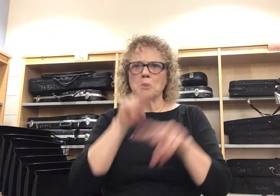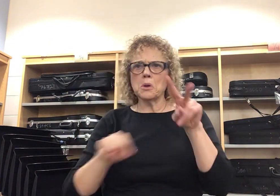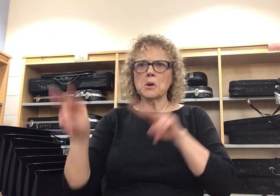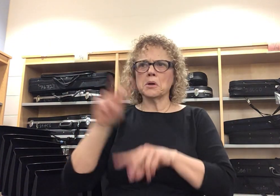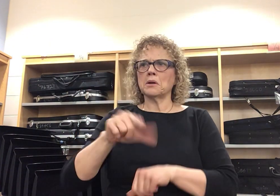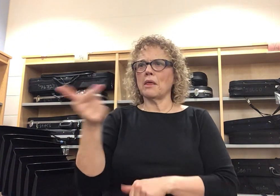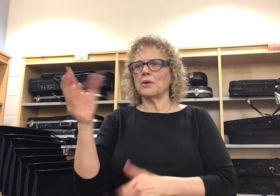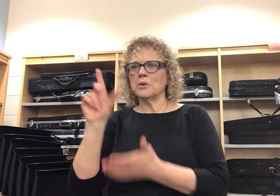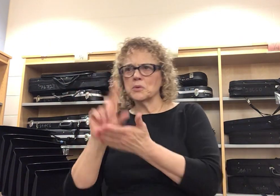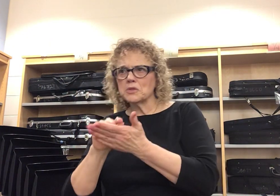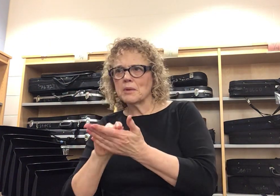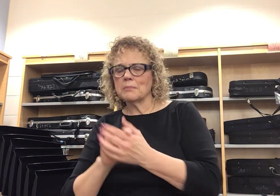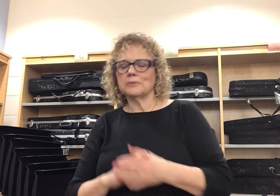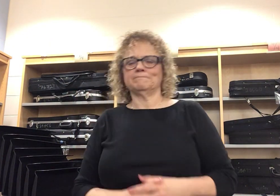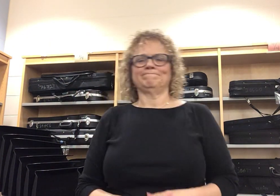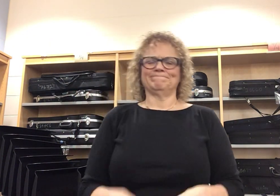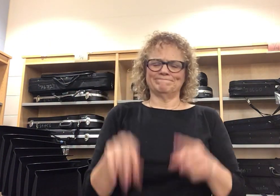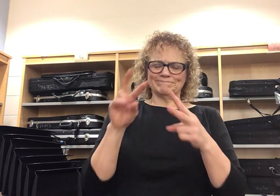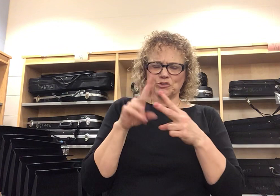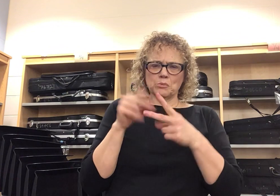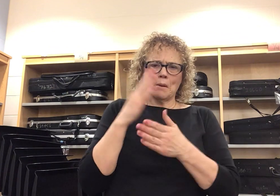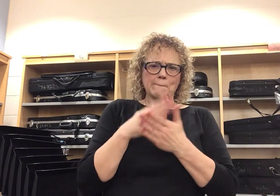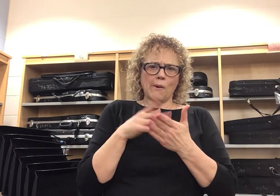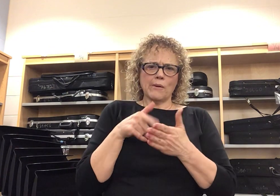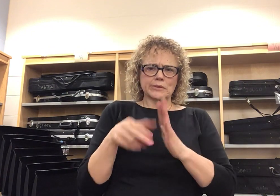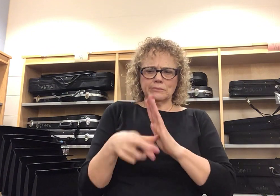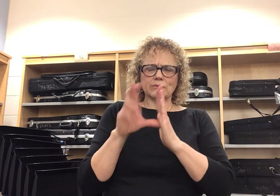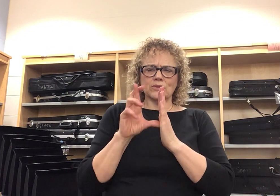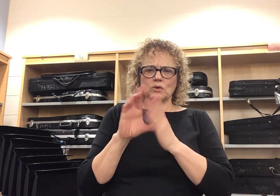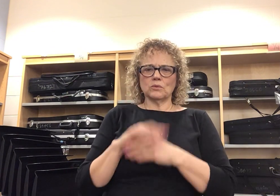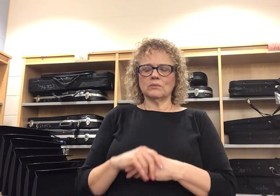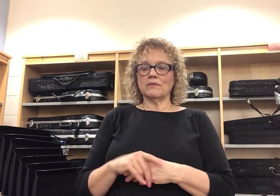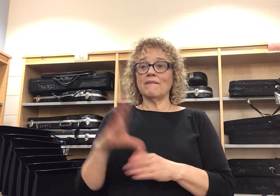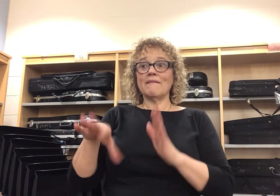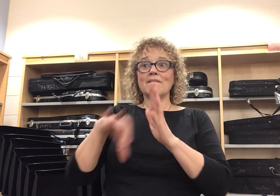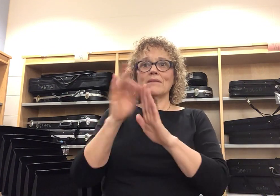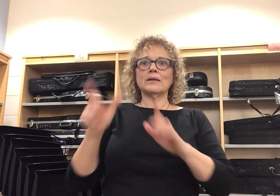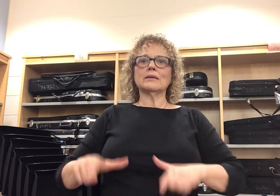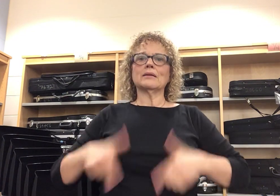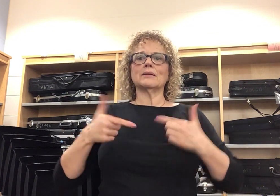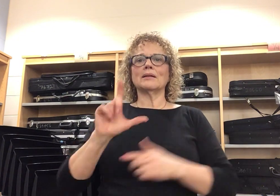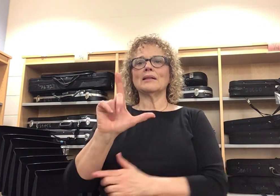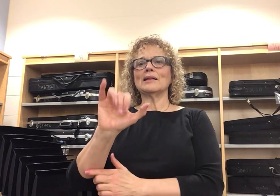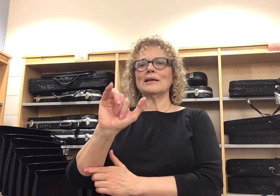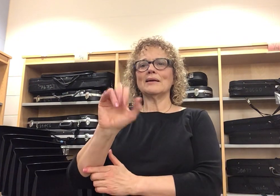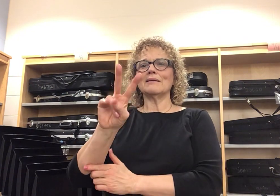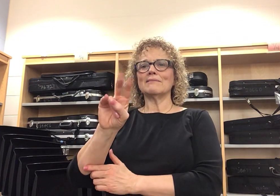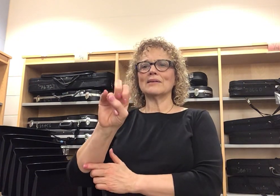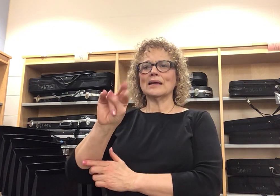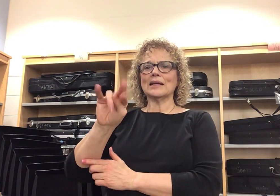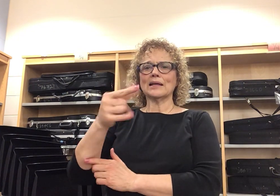couple more sections I want to cover. Go to the living section, please. Find the living section in there.